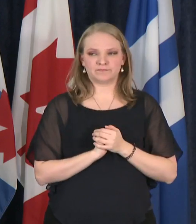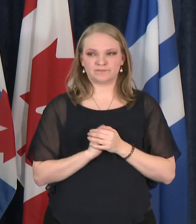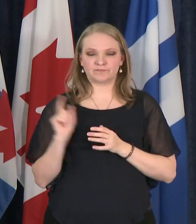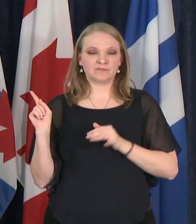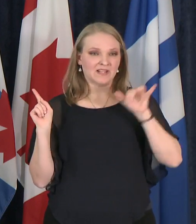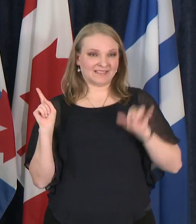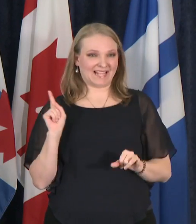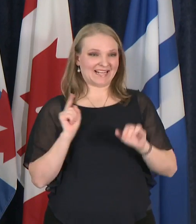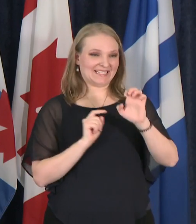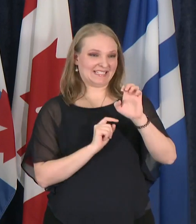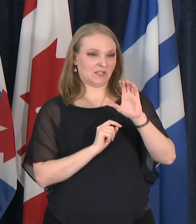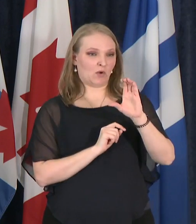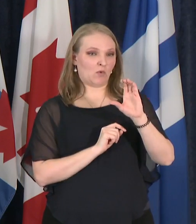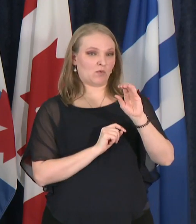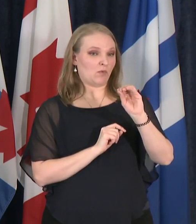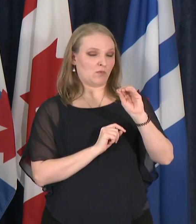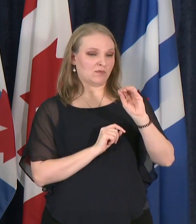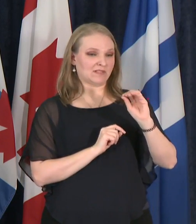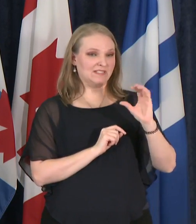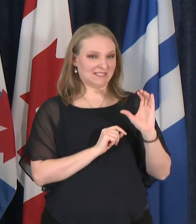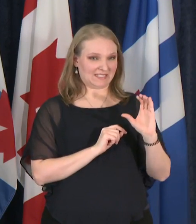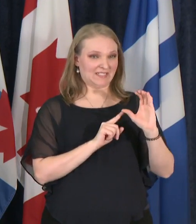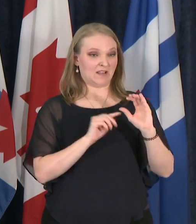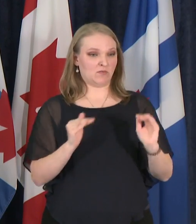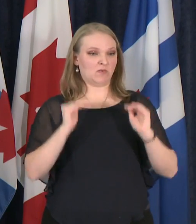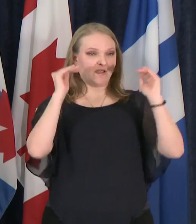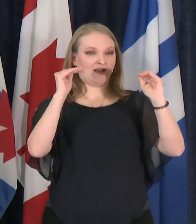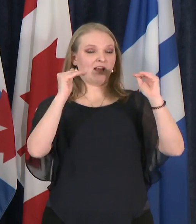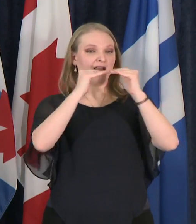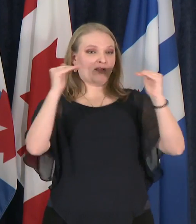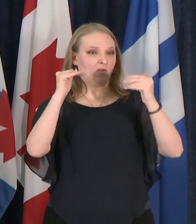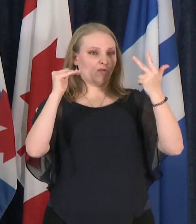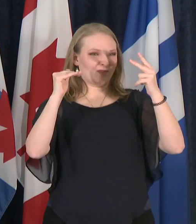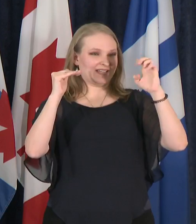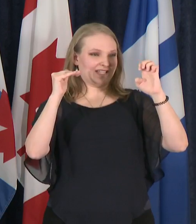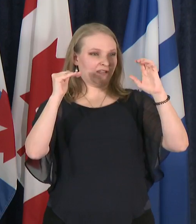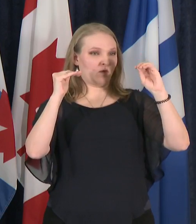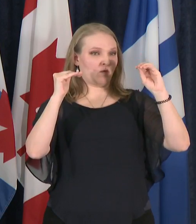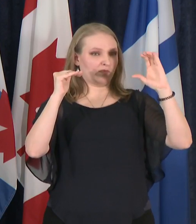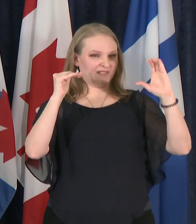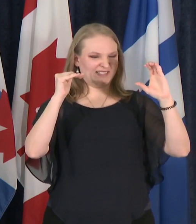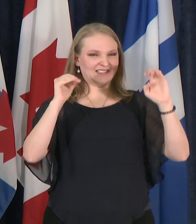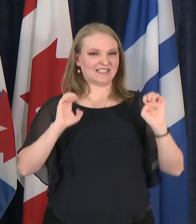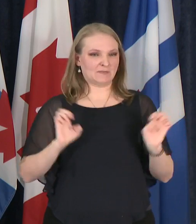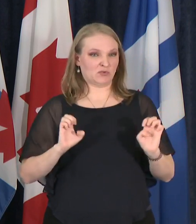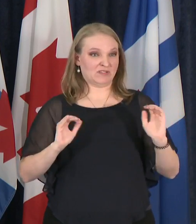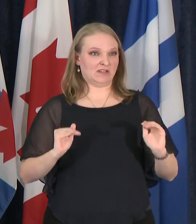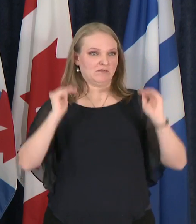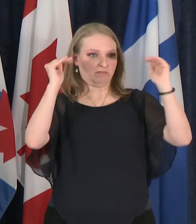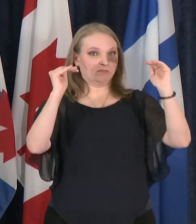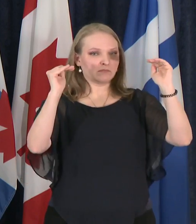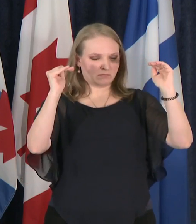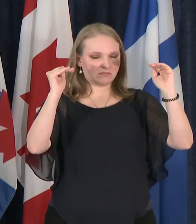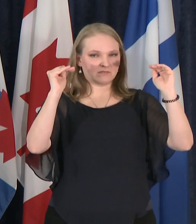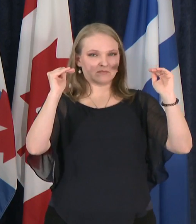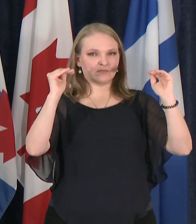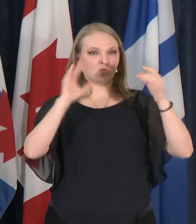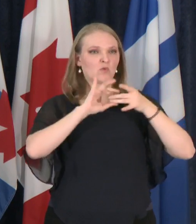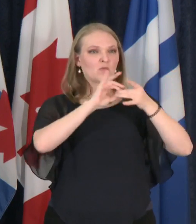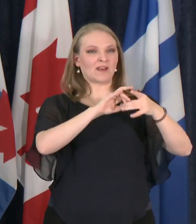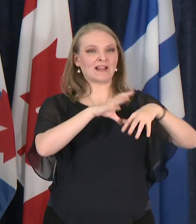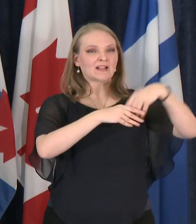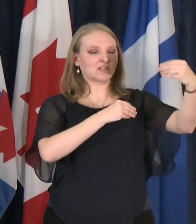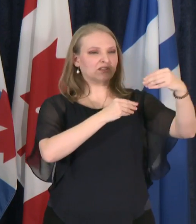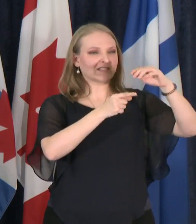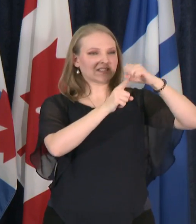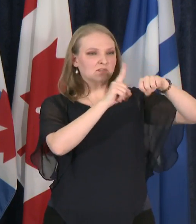EOC operation to a level 3 EOC operation is not necessarily tied directly to external circumstances.